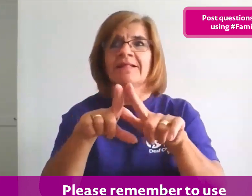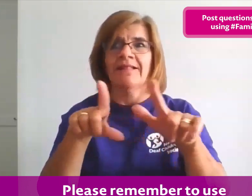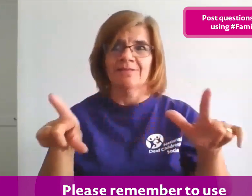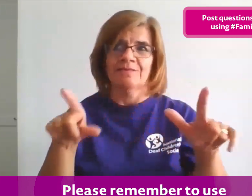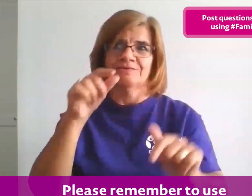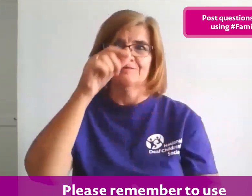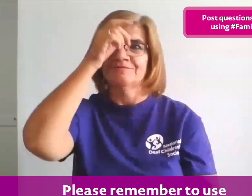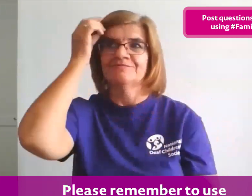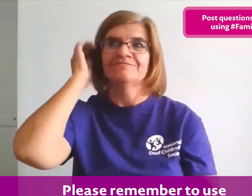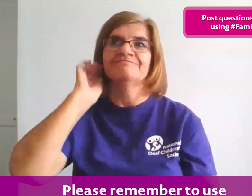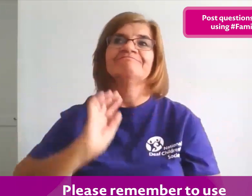Language.